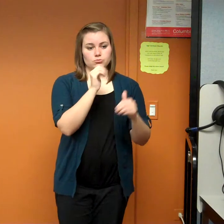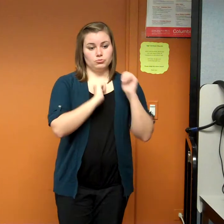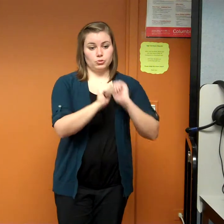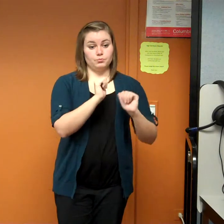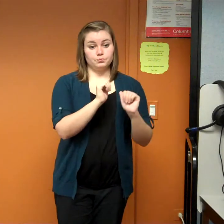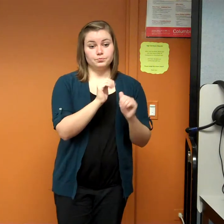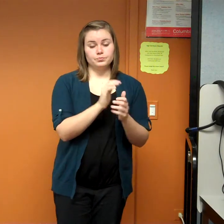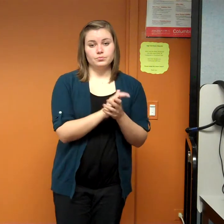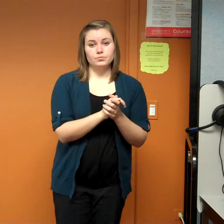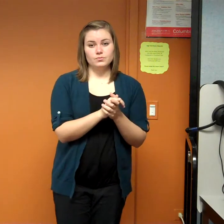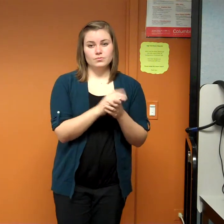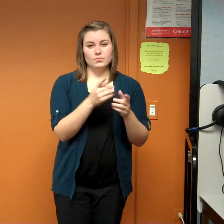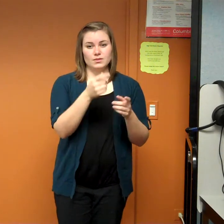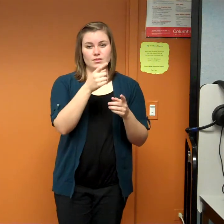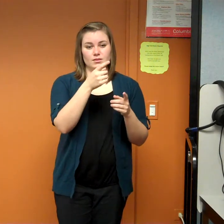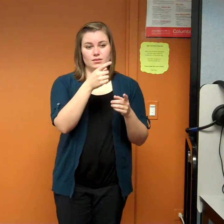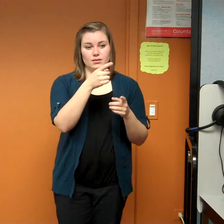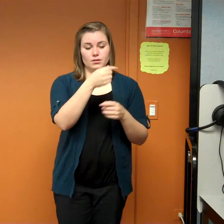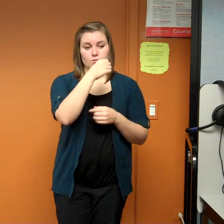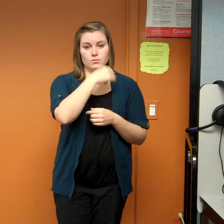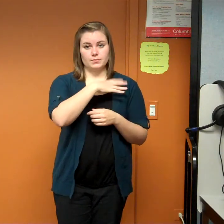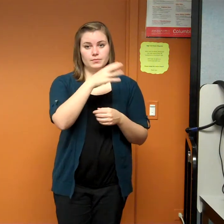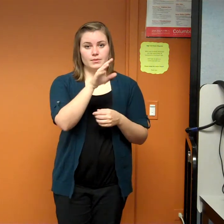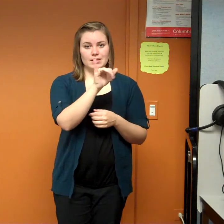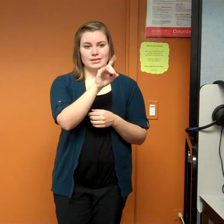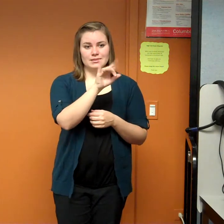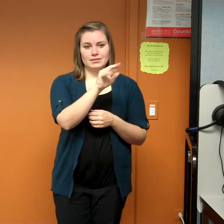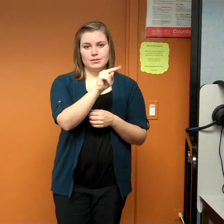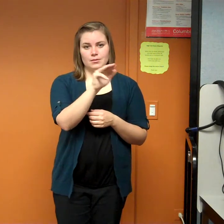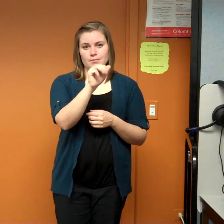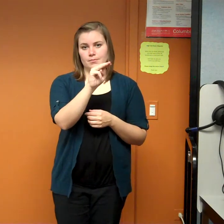her name is Idina Menzel. She's a really famous Broadway star.